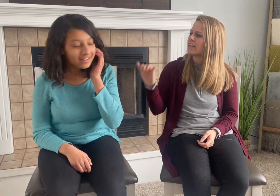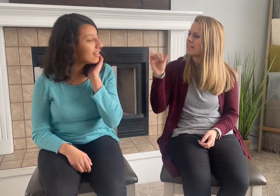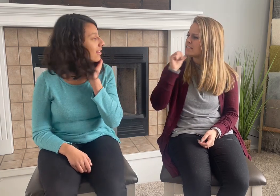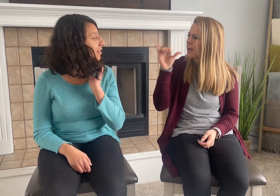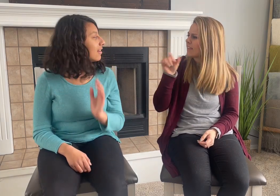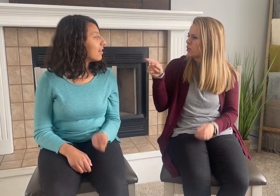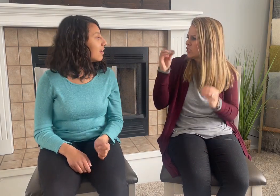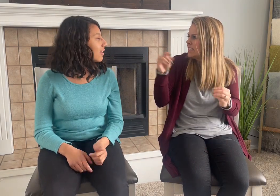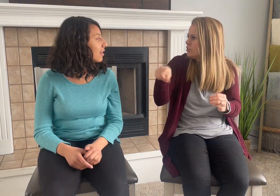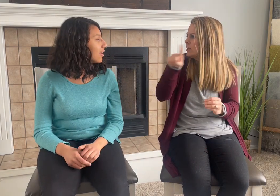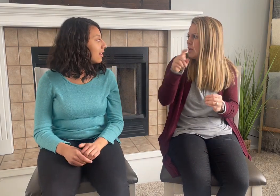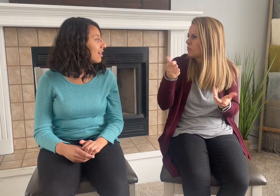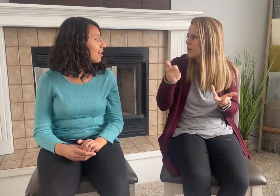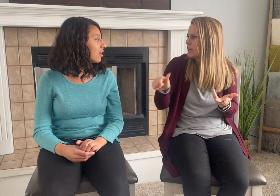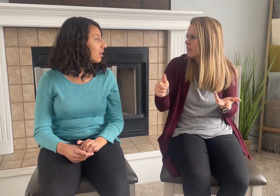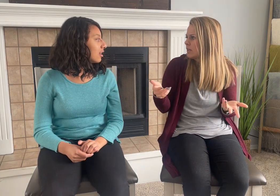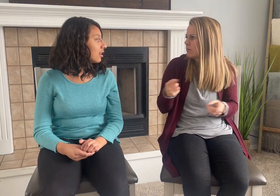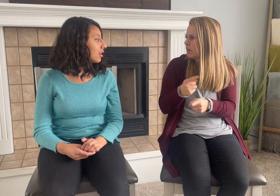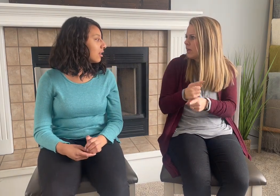It's not like you're teaching them or anything, right?